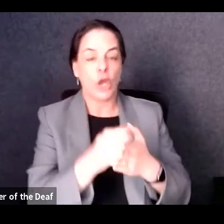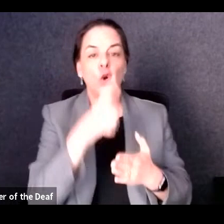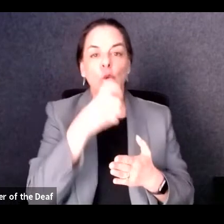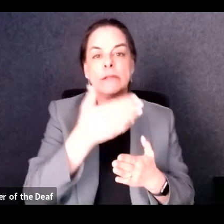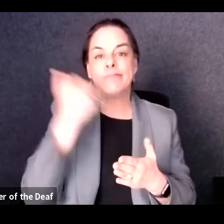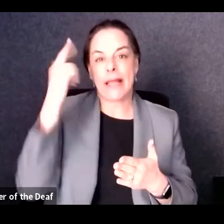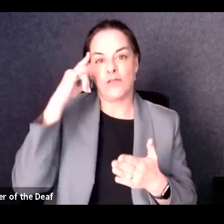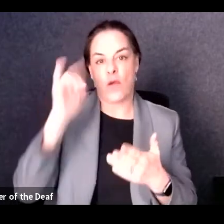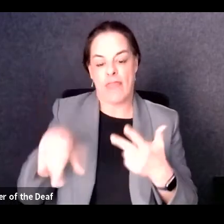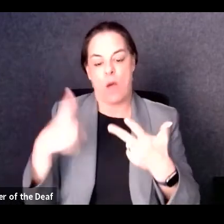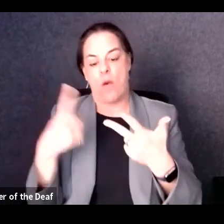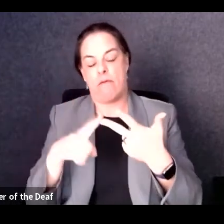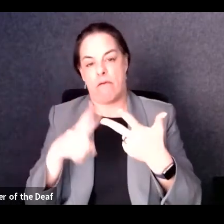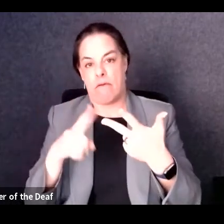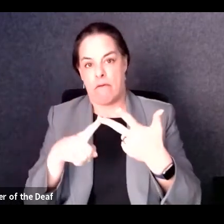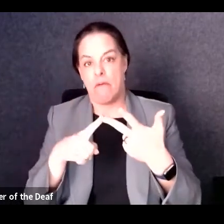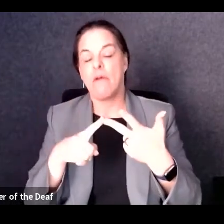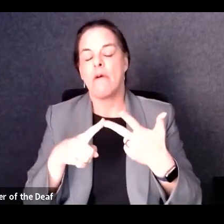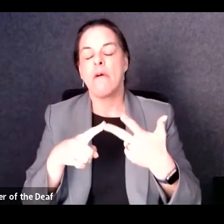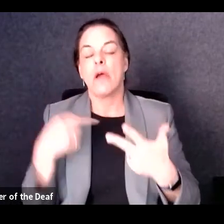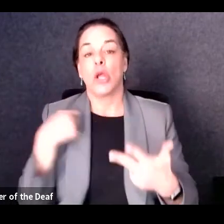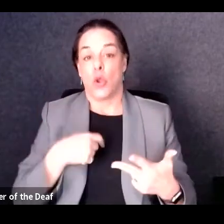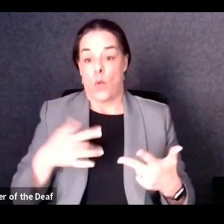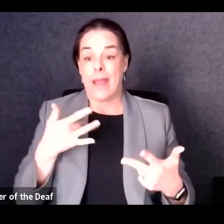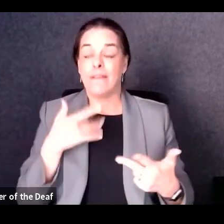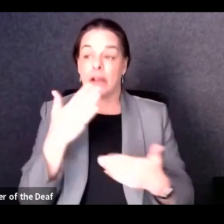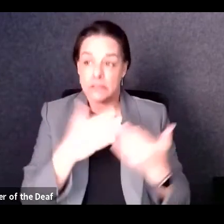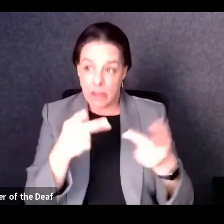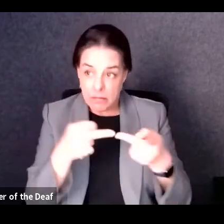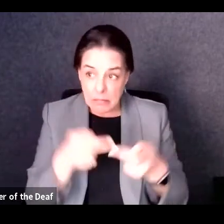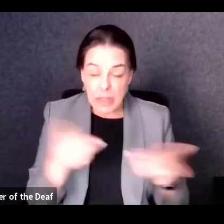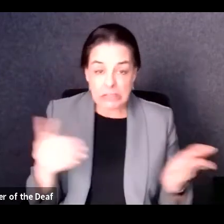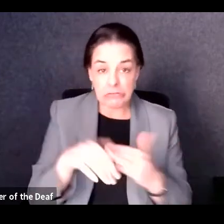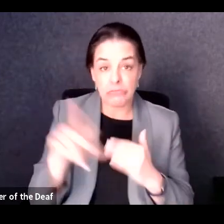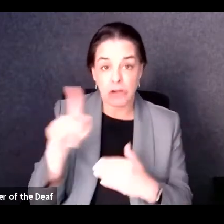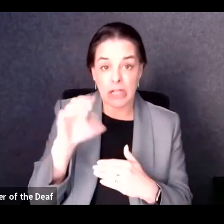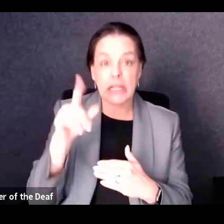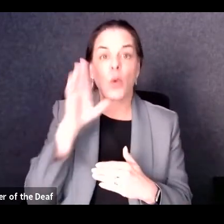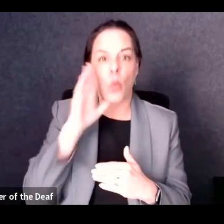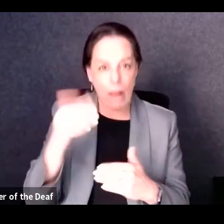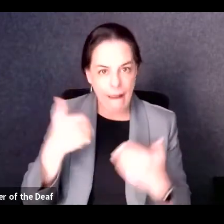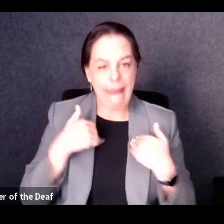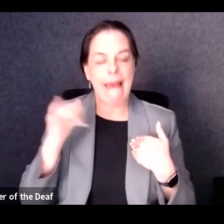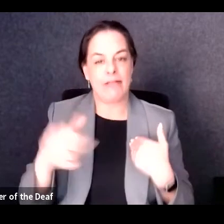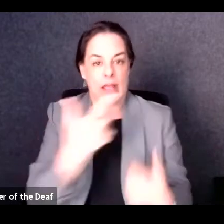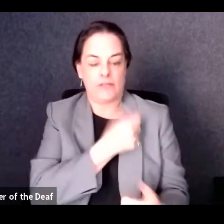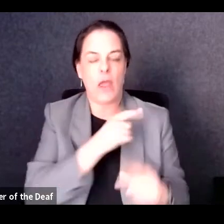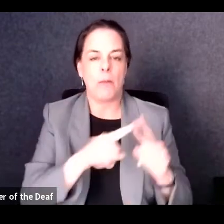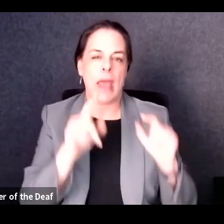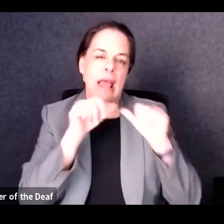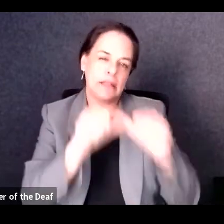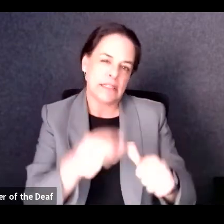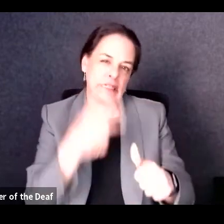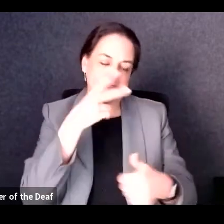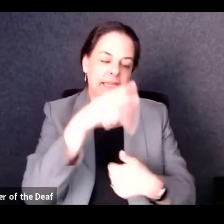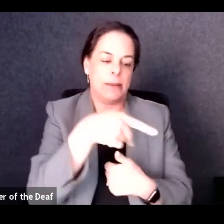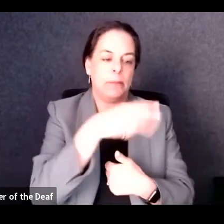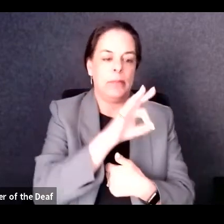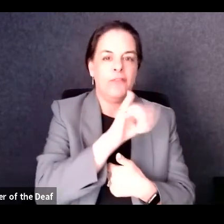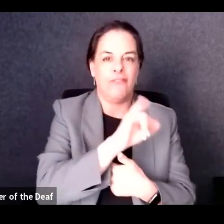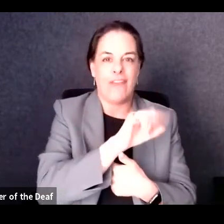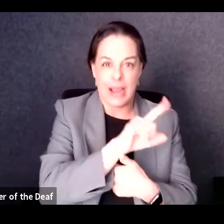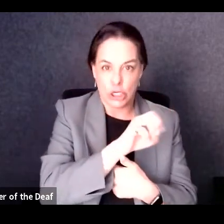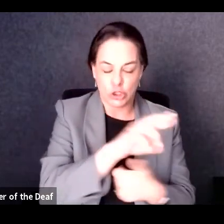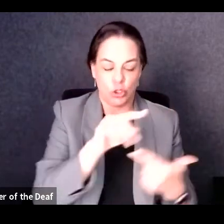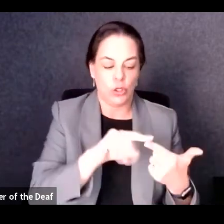So we do think that providers in Knox County will have the vaccine, but I think we'll continue to see Pfizer, Moderna, and Johnson & Johnson